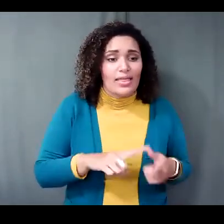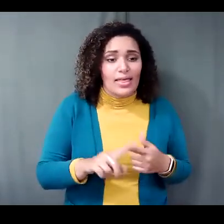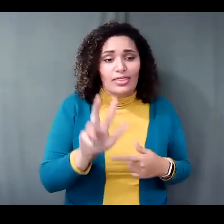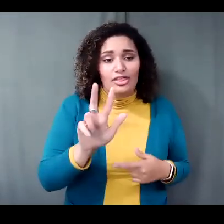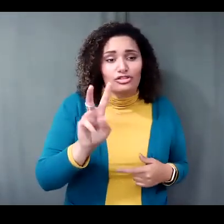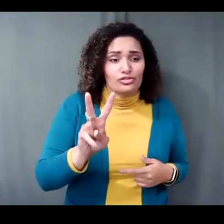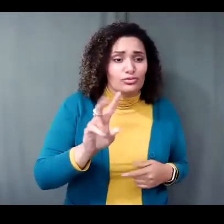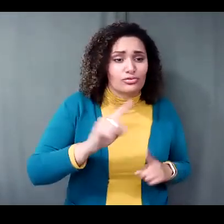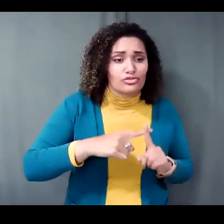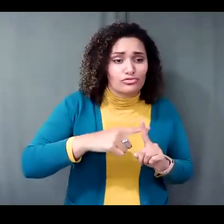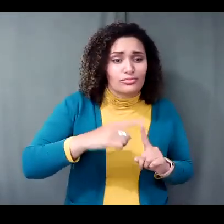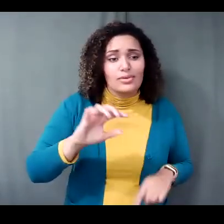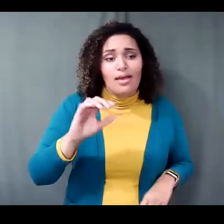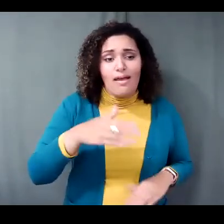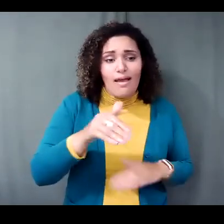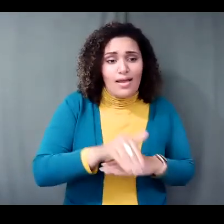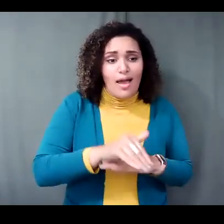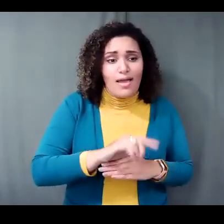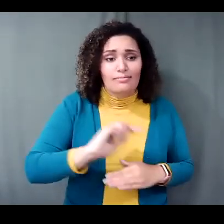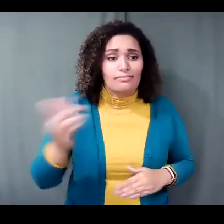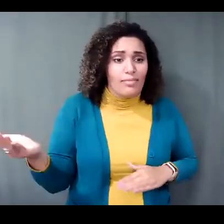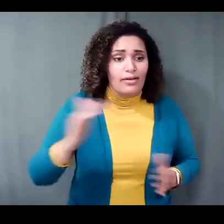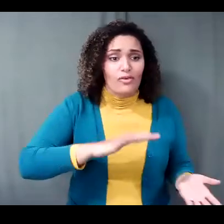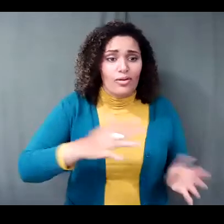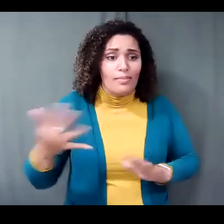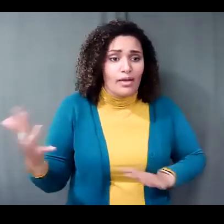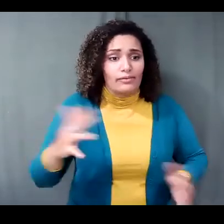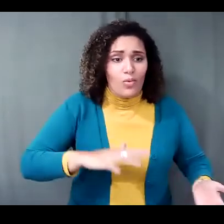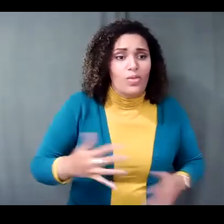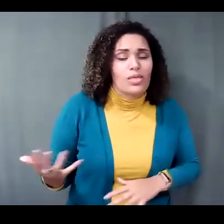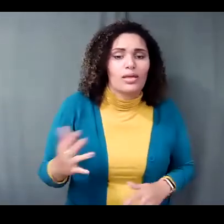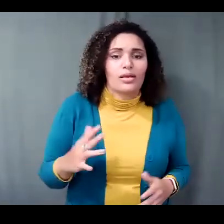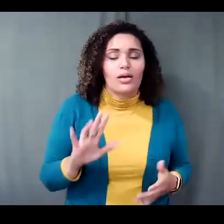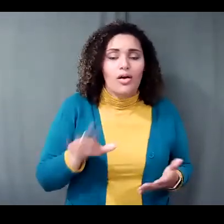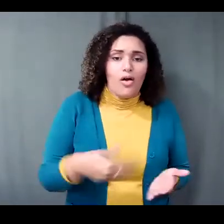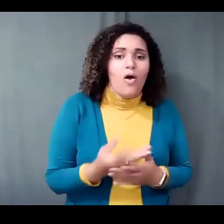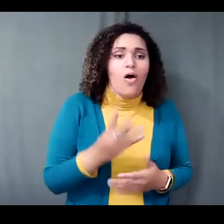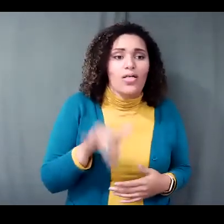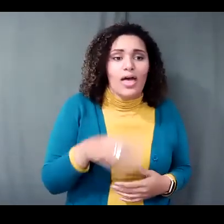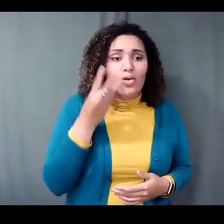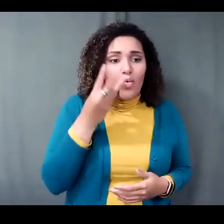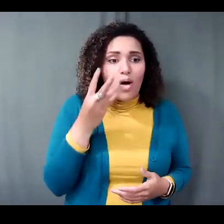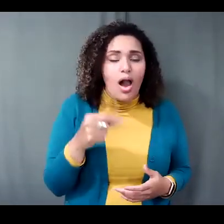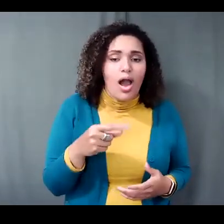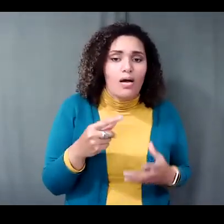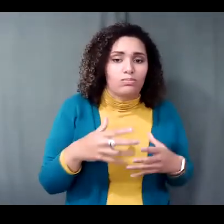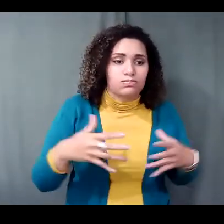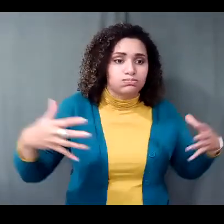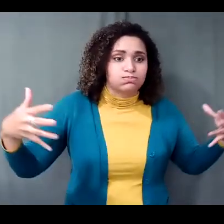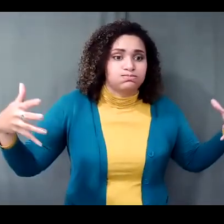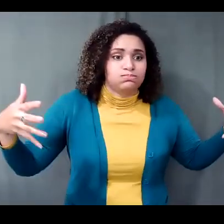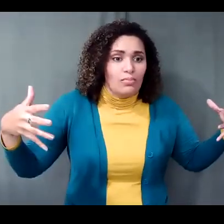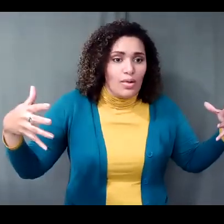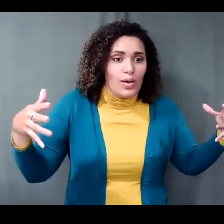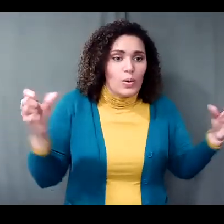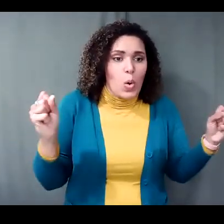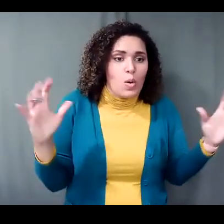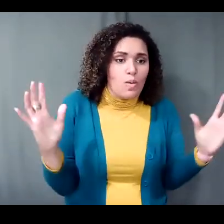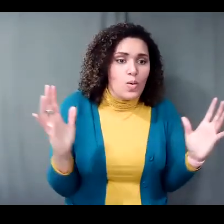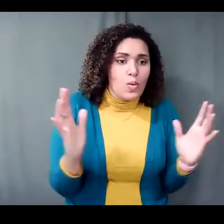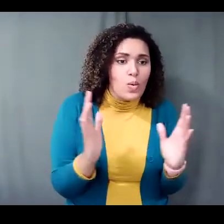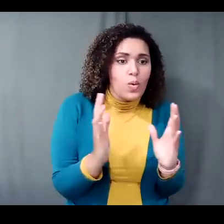night and back and forth again. And all that contracts, the wine gets, as it gets hot, it expands, and then it gets cold, it contracts,